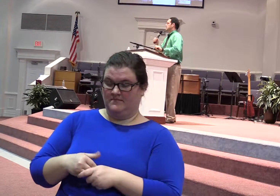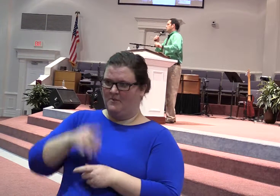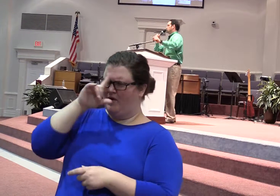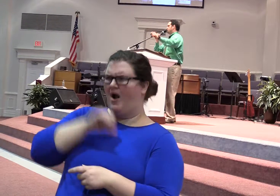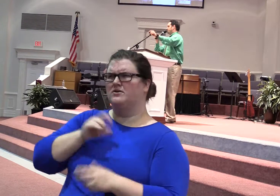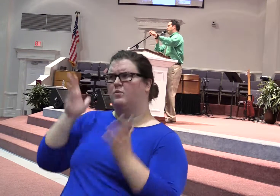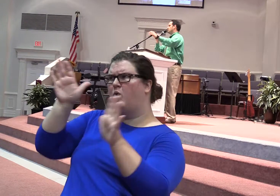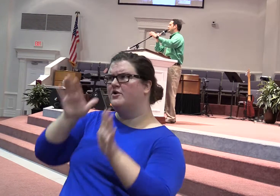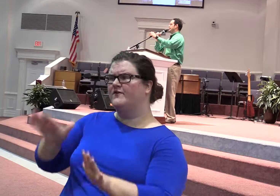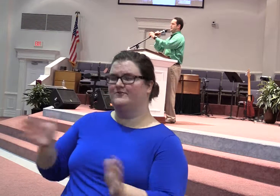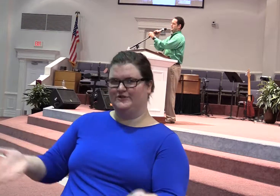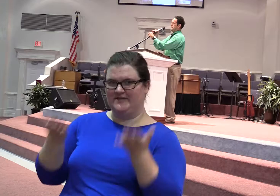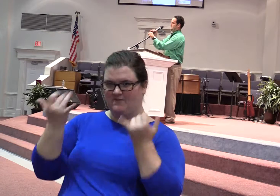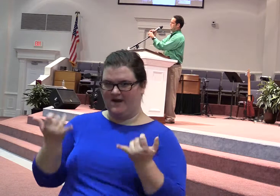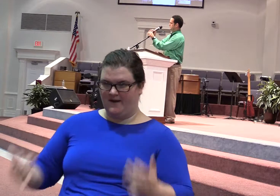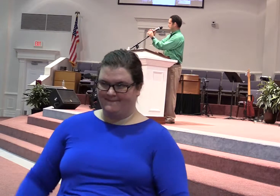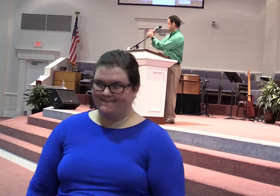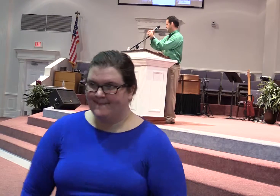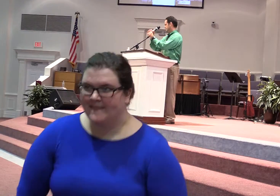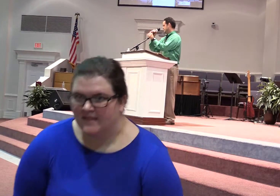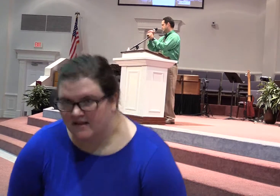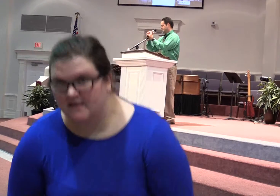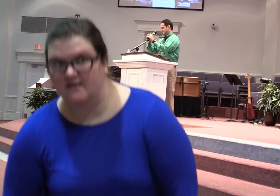Jesus. Would you stand right now?